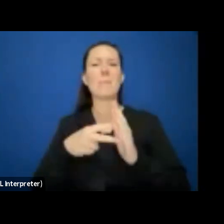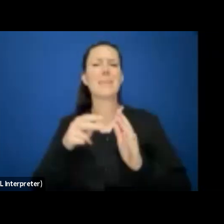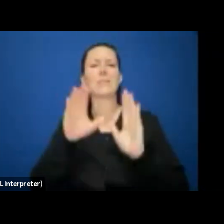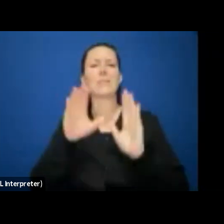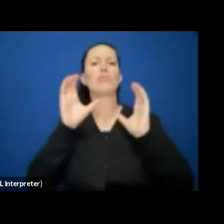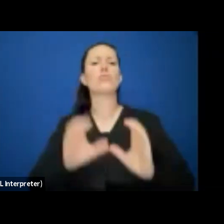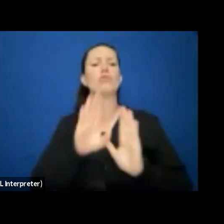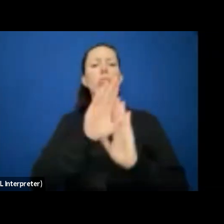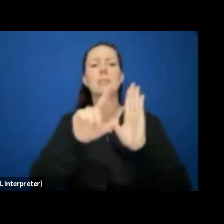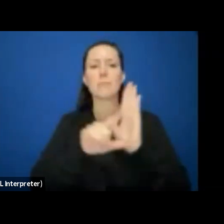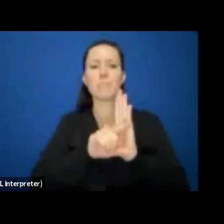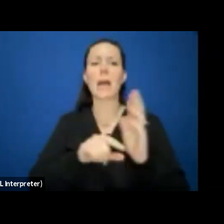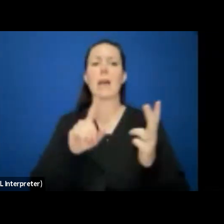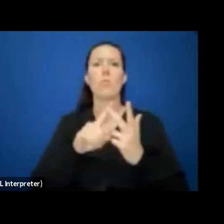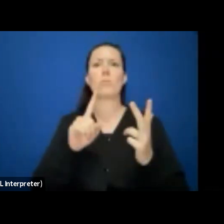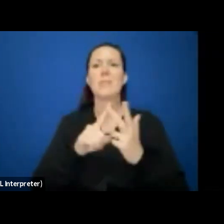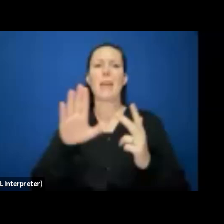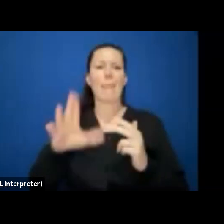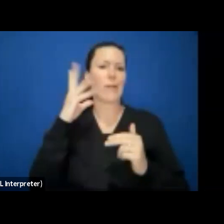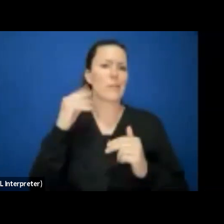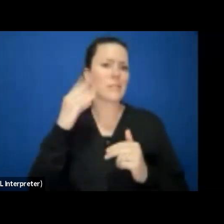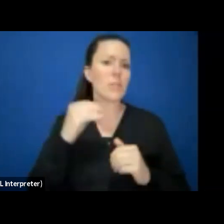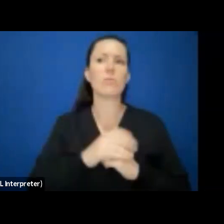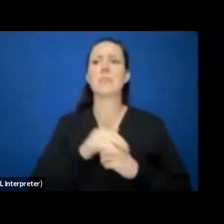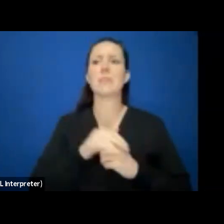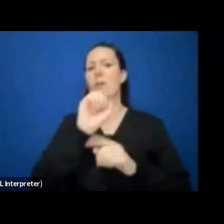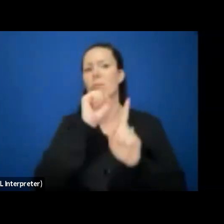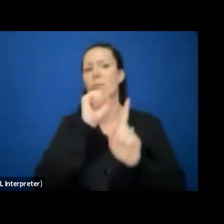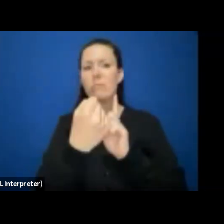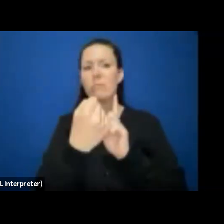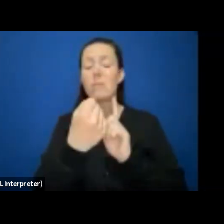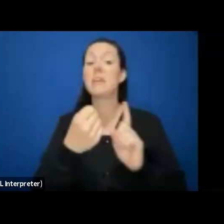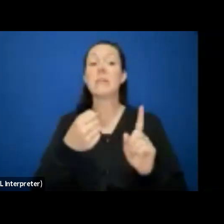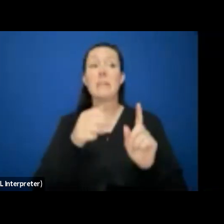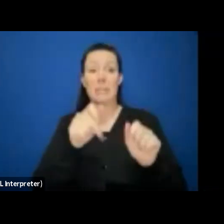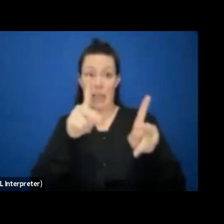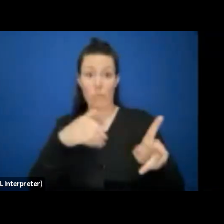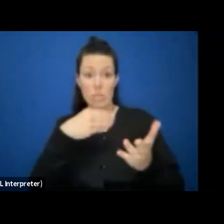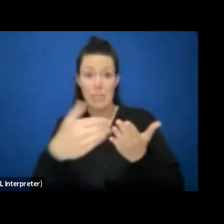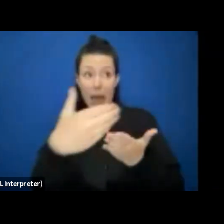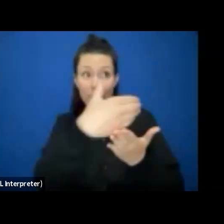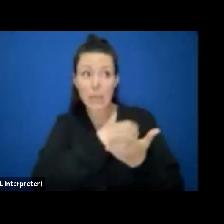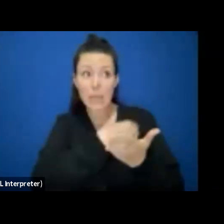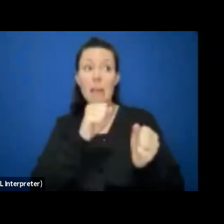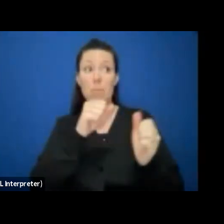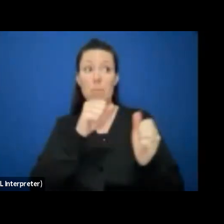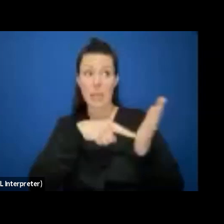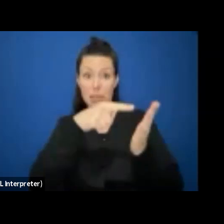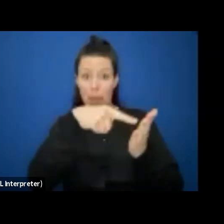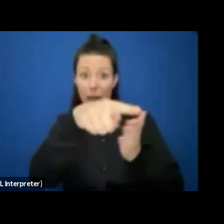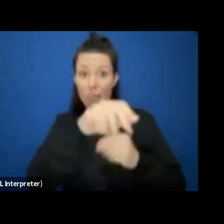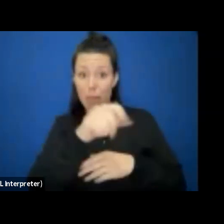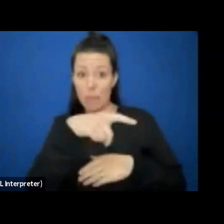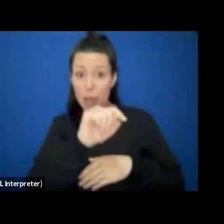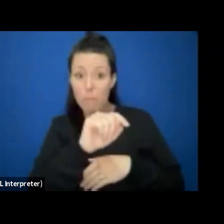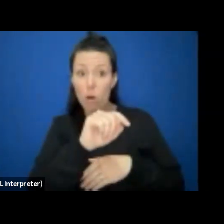that the consumer comes with? Do they have income? Can they sustain a unit? Can they sustain an apartment? Even